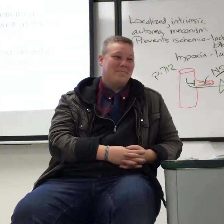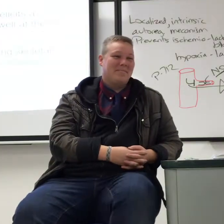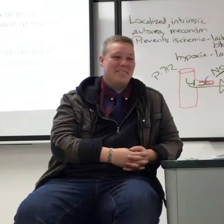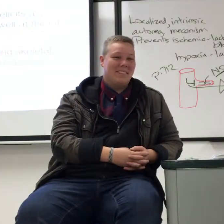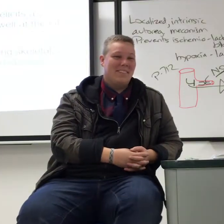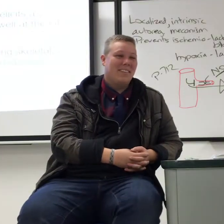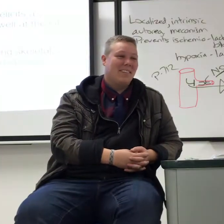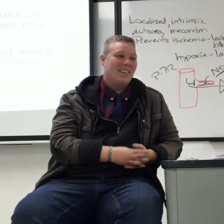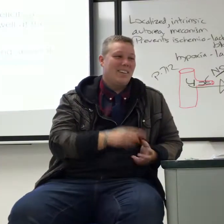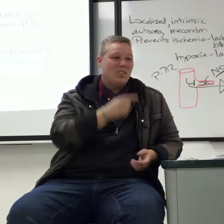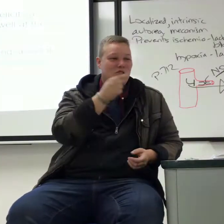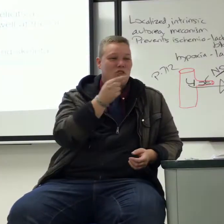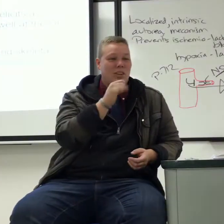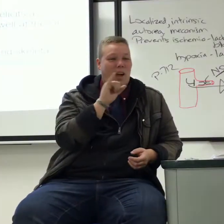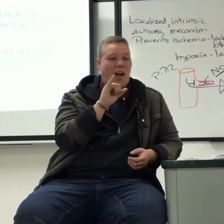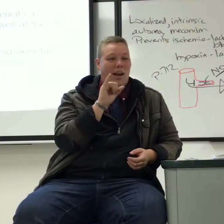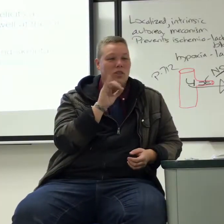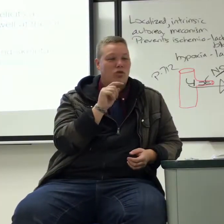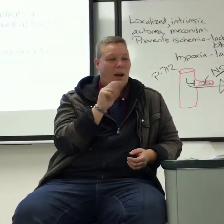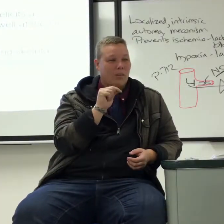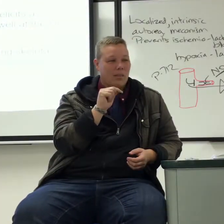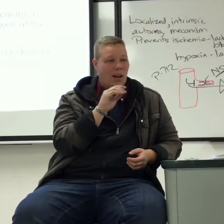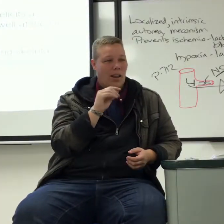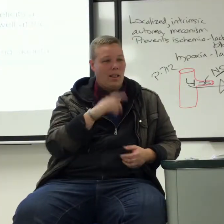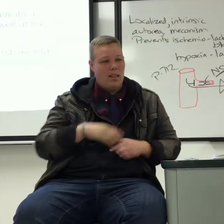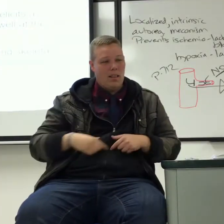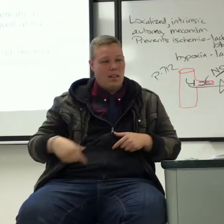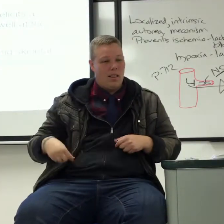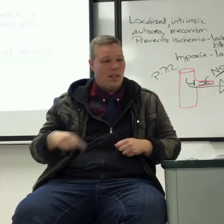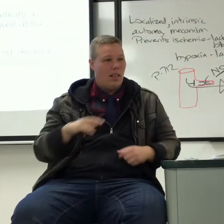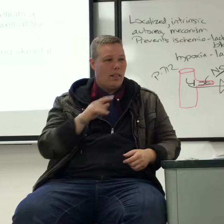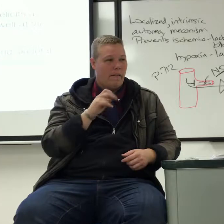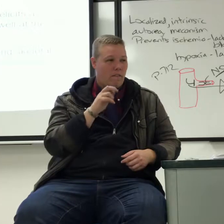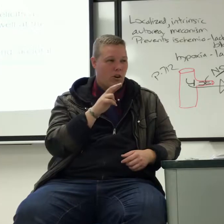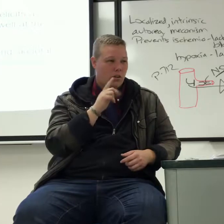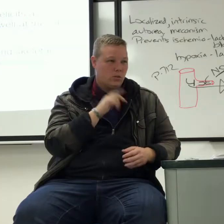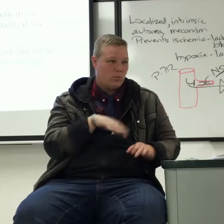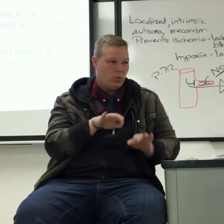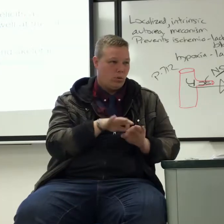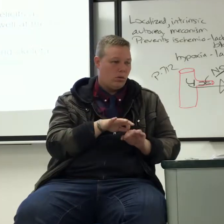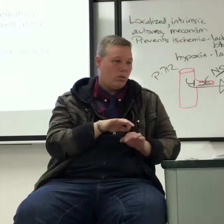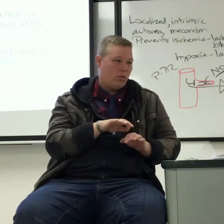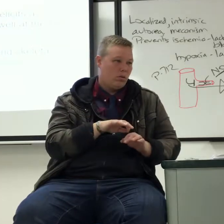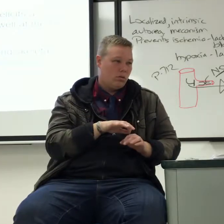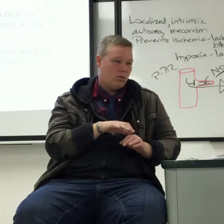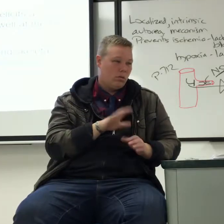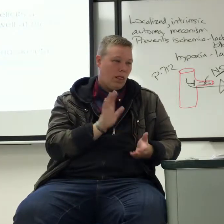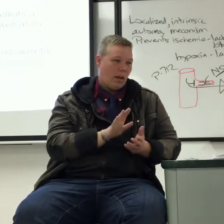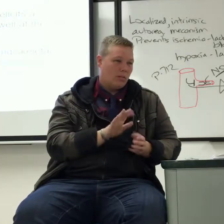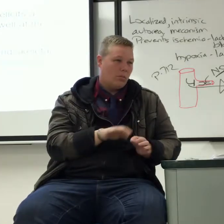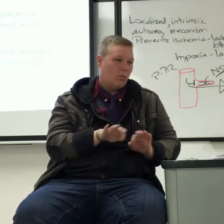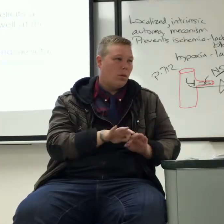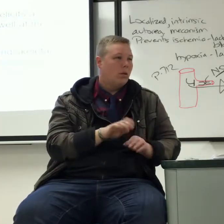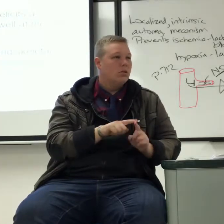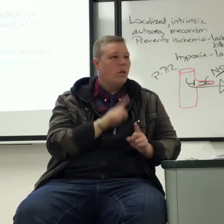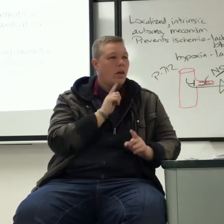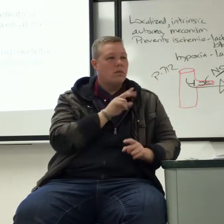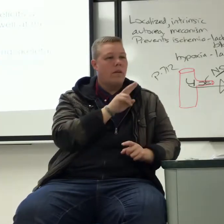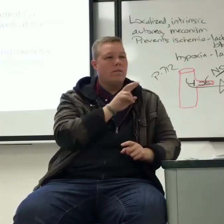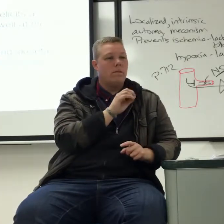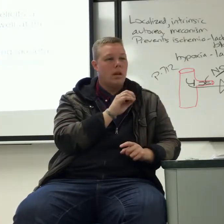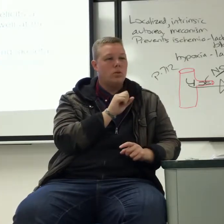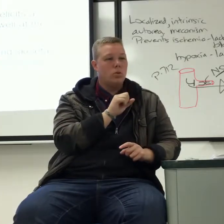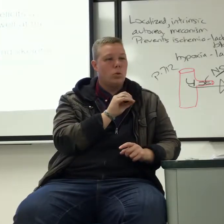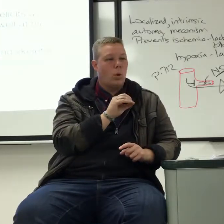with the GI tract and liver. Sympathetic input to working muscle beds, that's a smaller group, it's more of a vasodilator response. Like